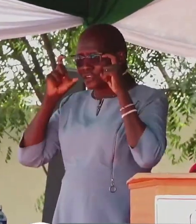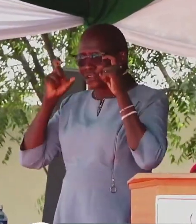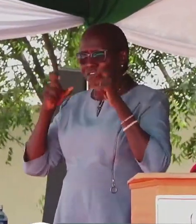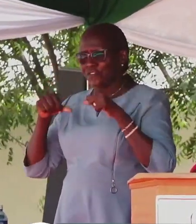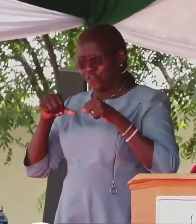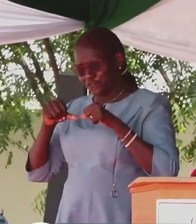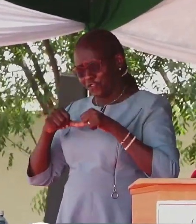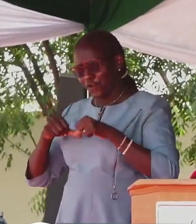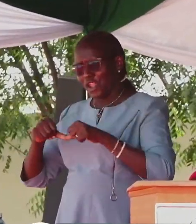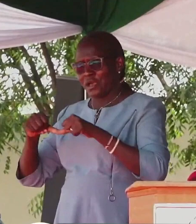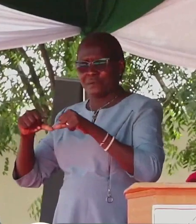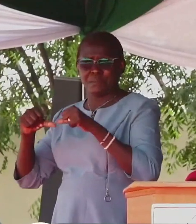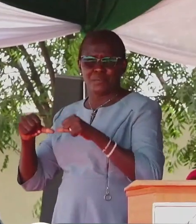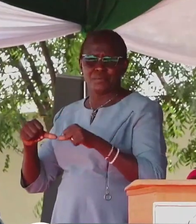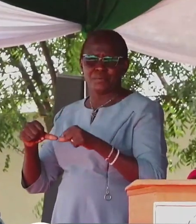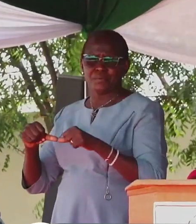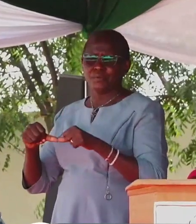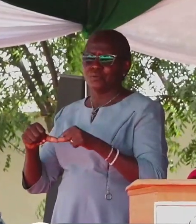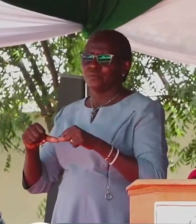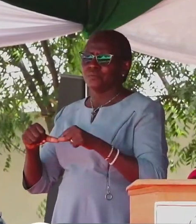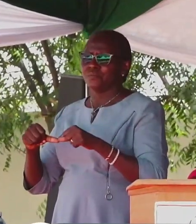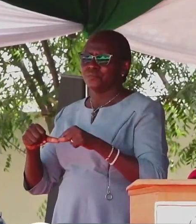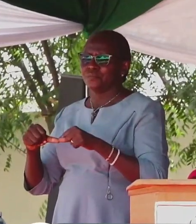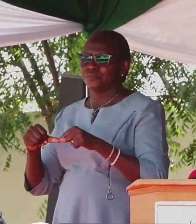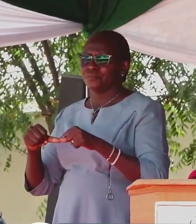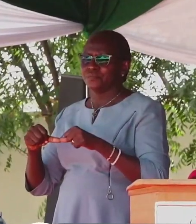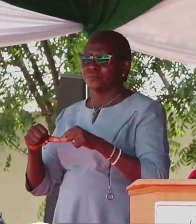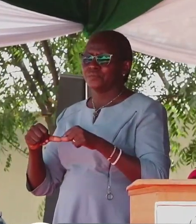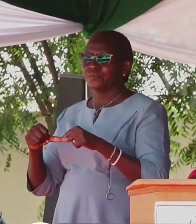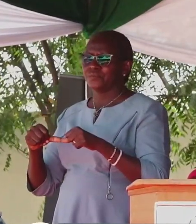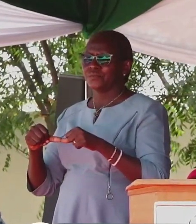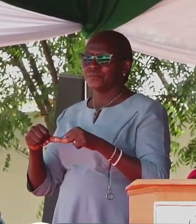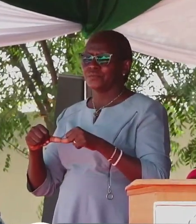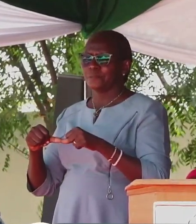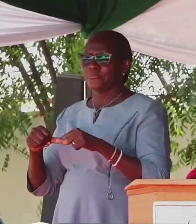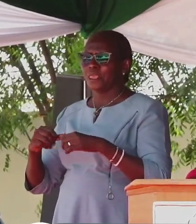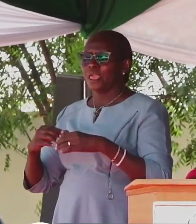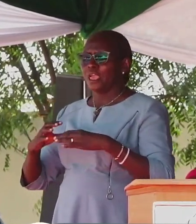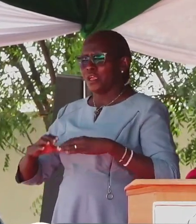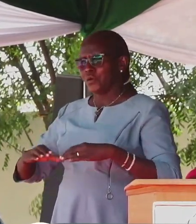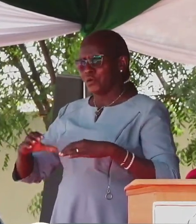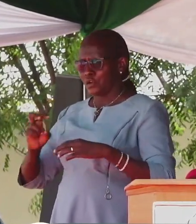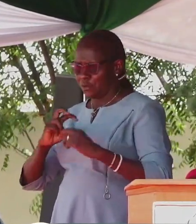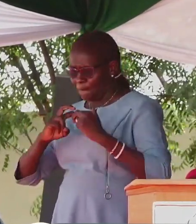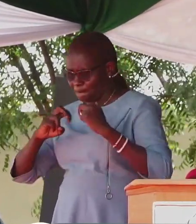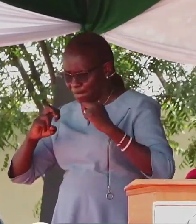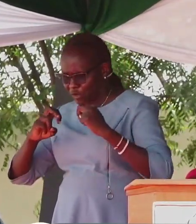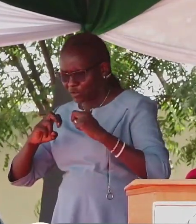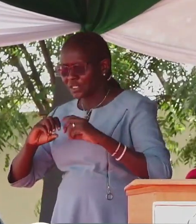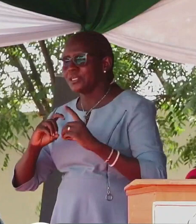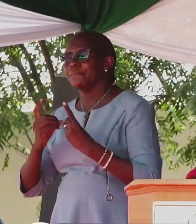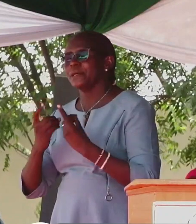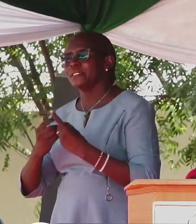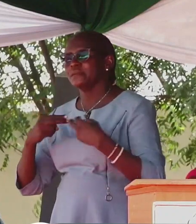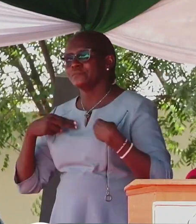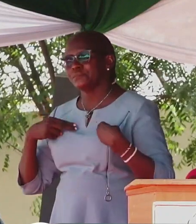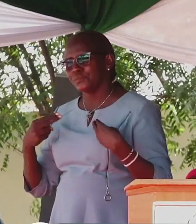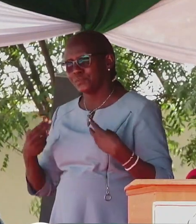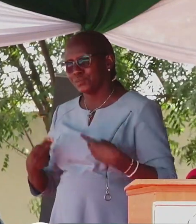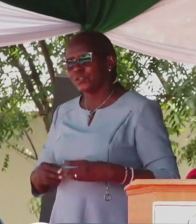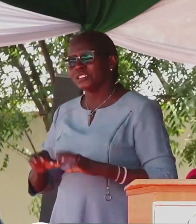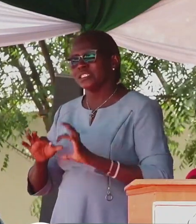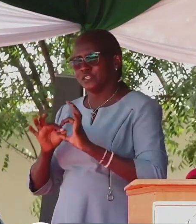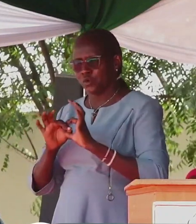and professional of care and treatment for the positives. And then, of course, growth monitoring that is done by Department of Health as part of the